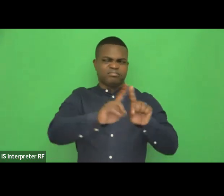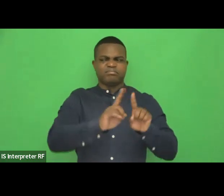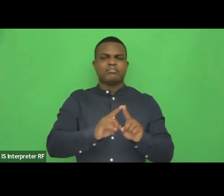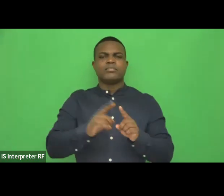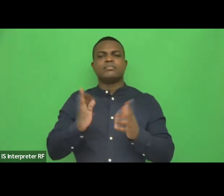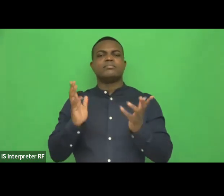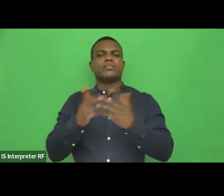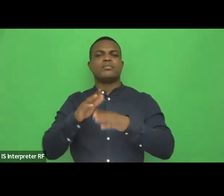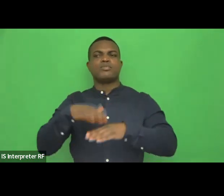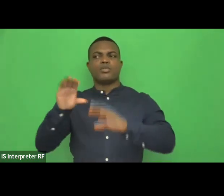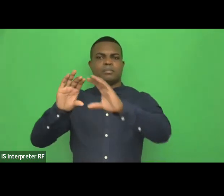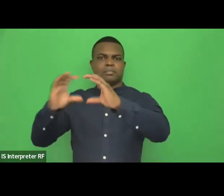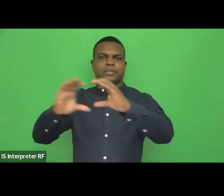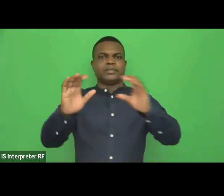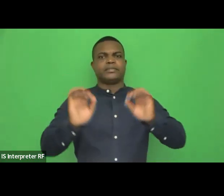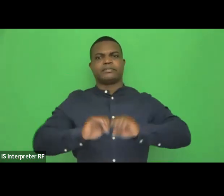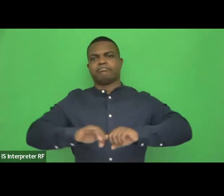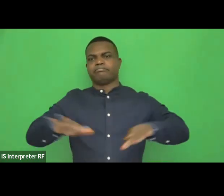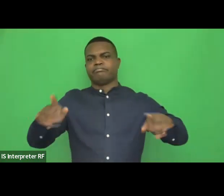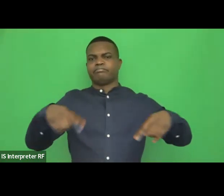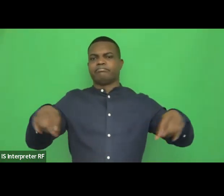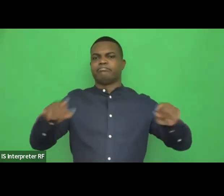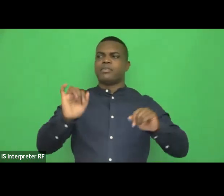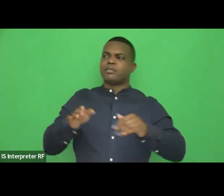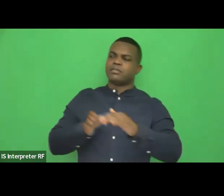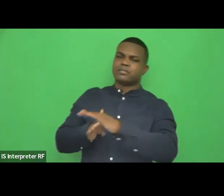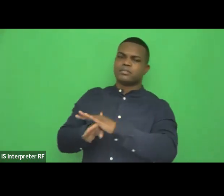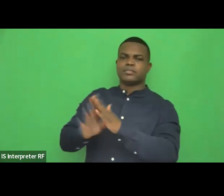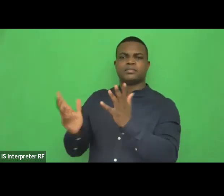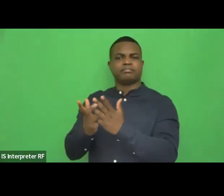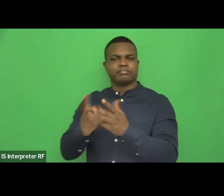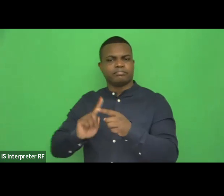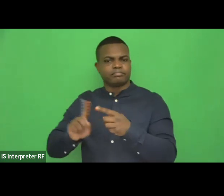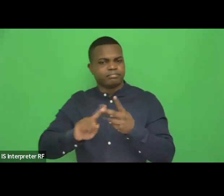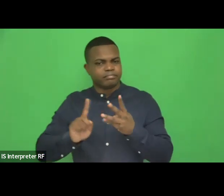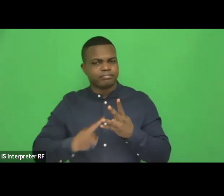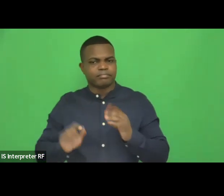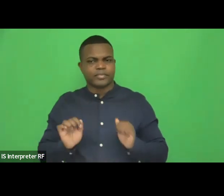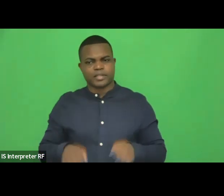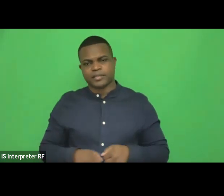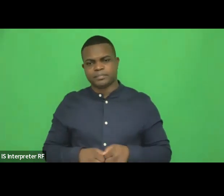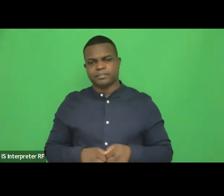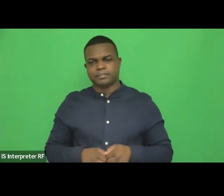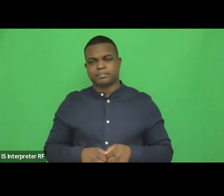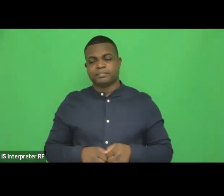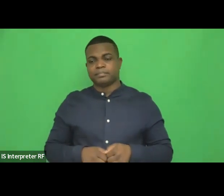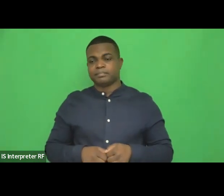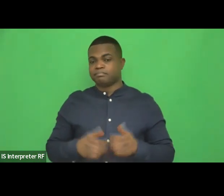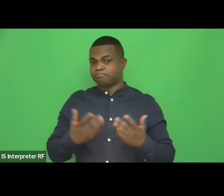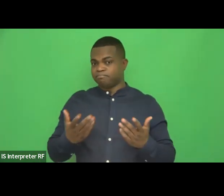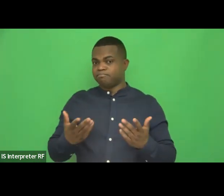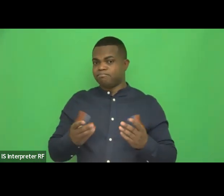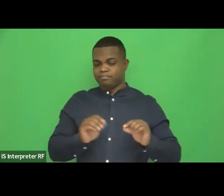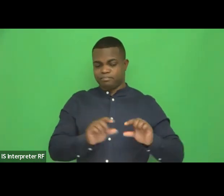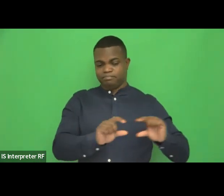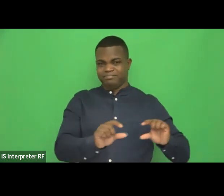will read aloud to you using the synthetic voice. And if the images have descriptions, which hopefully they do, you